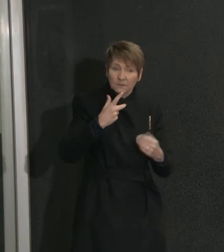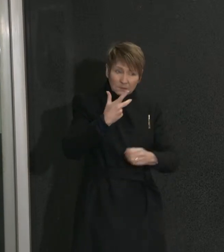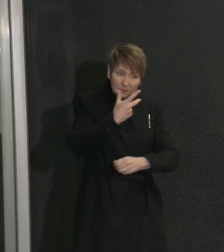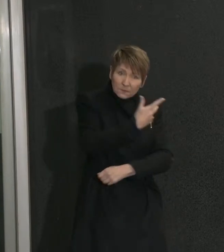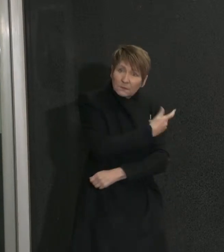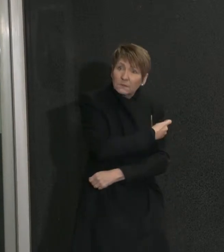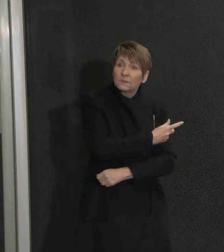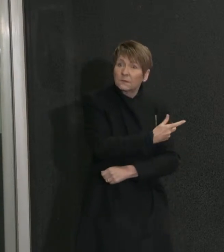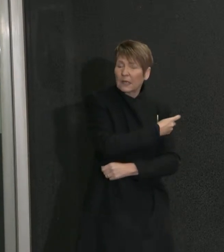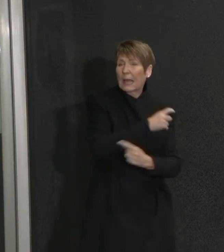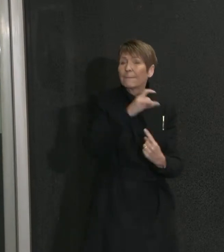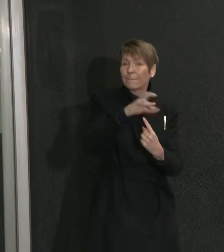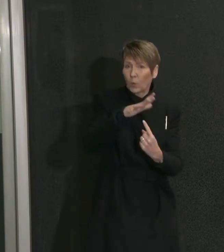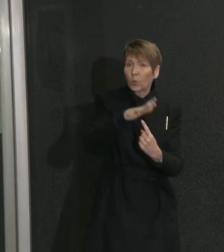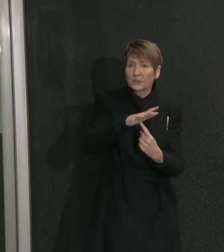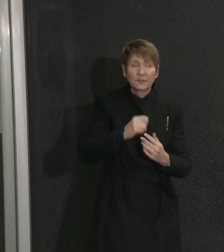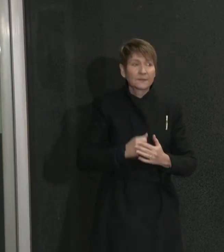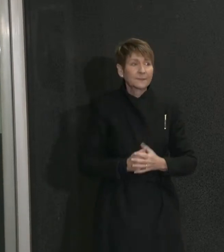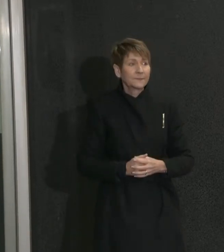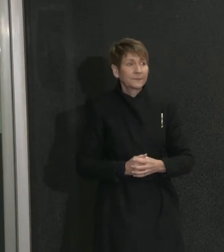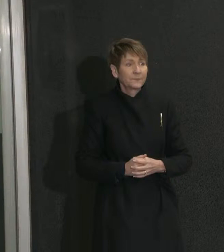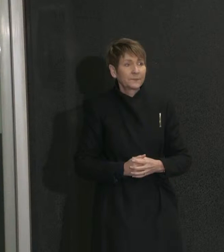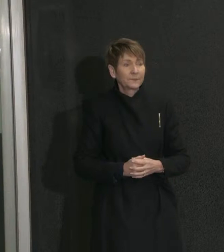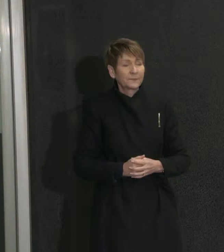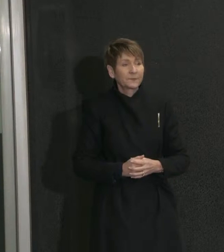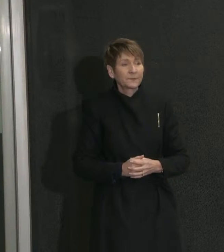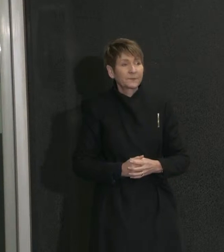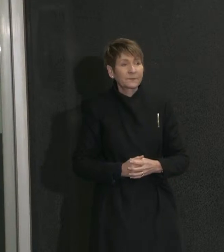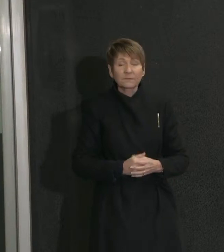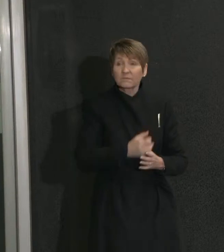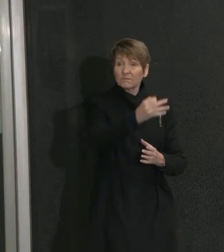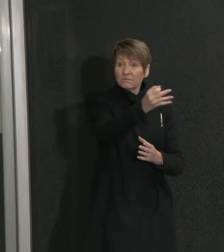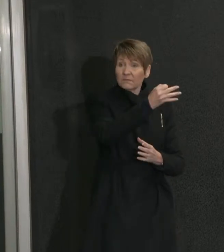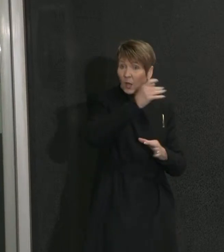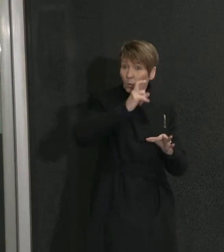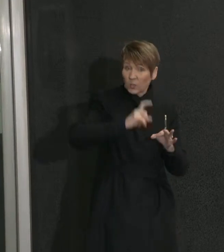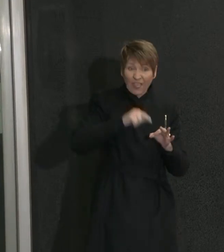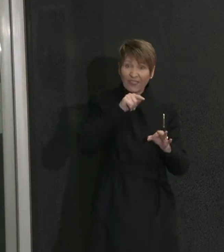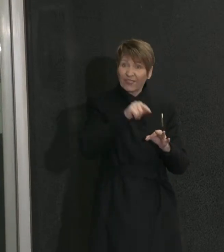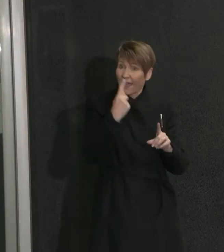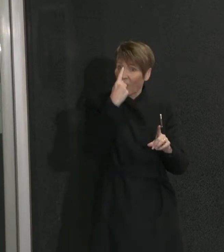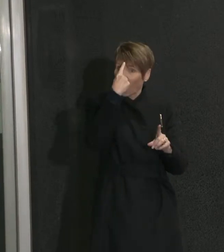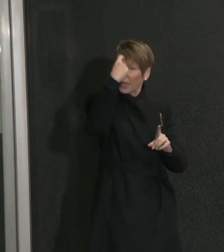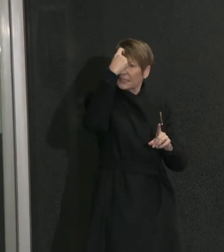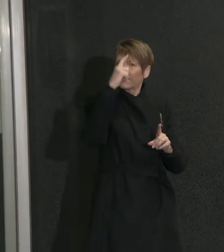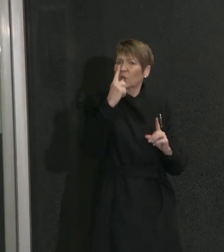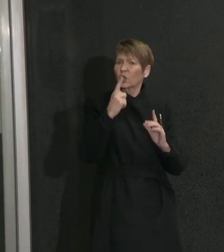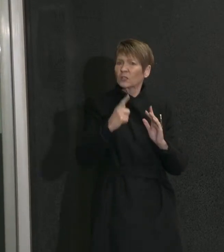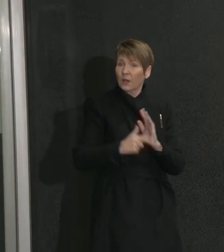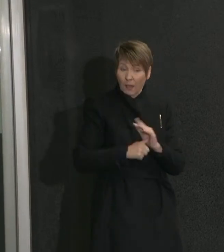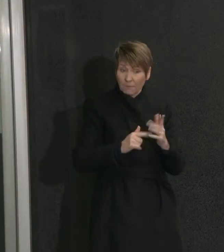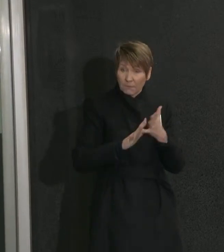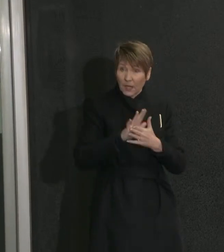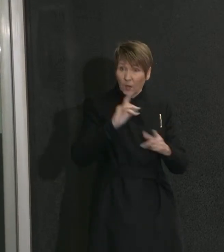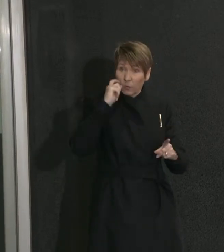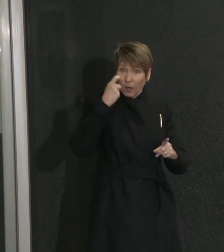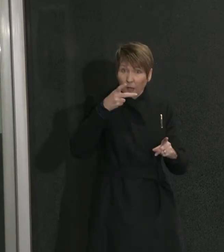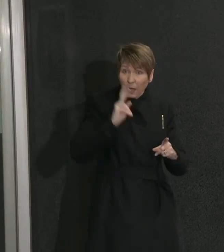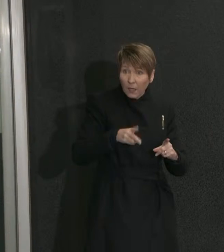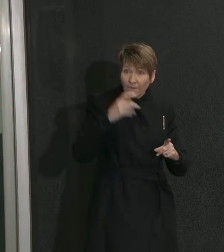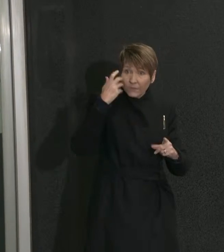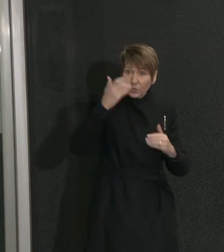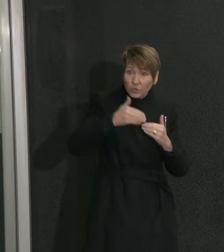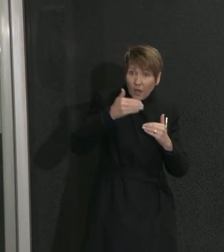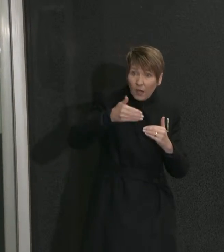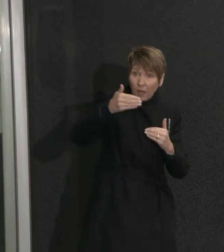as possible. Will we see more pilot programs? I'm not sure. I would hope we don't see more outbreaks at schools. That would be my hope. That's what we're working